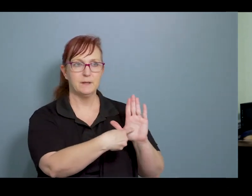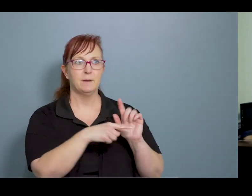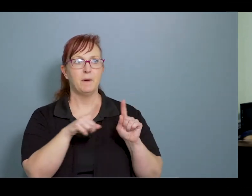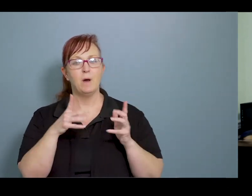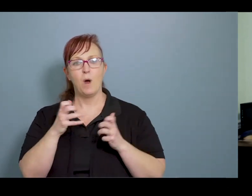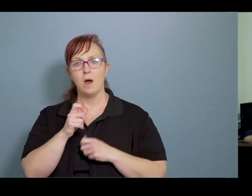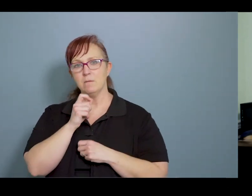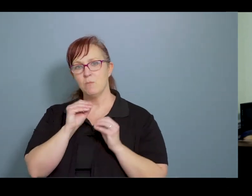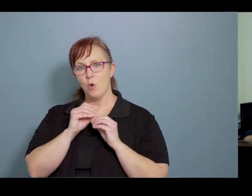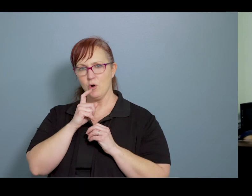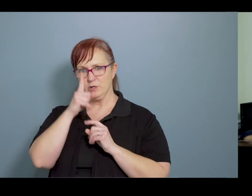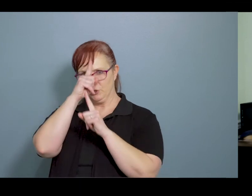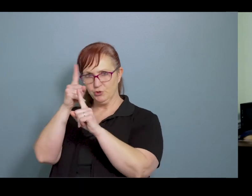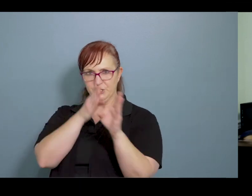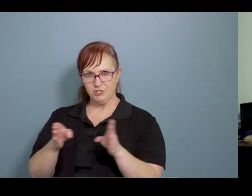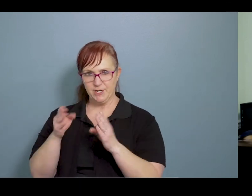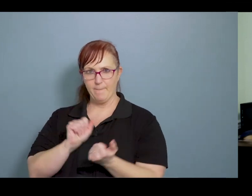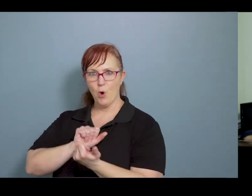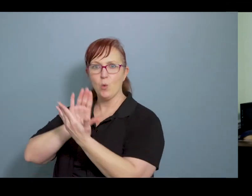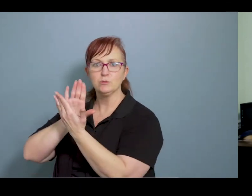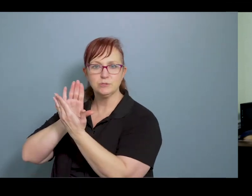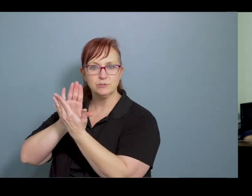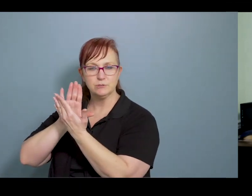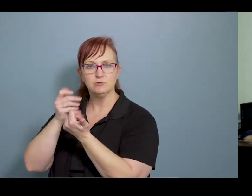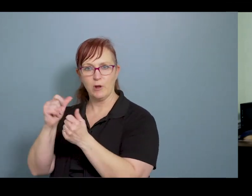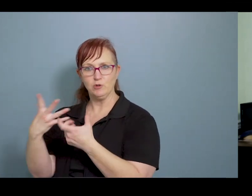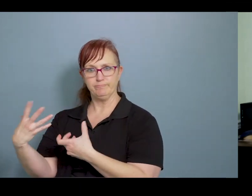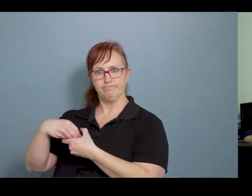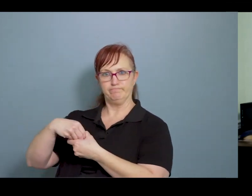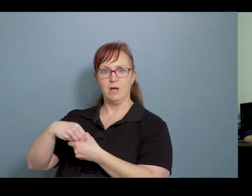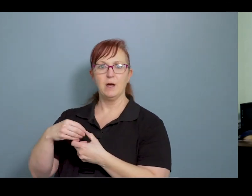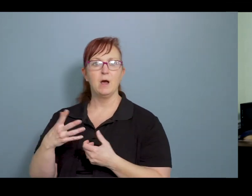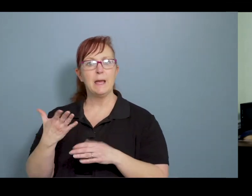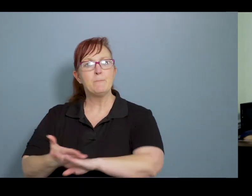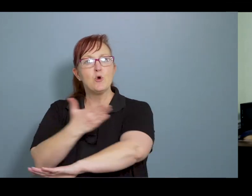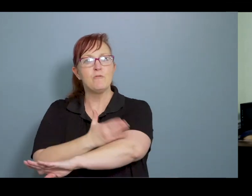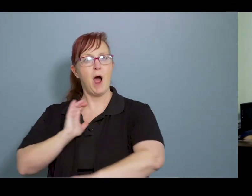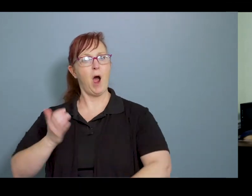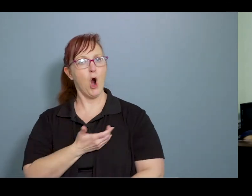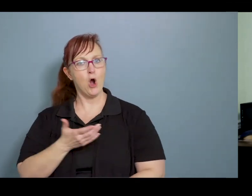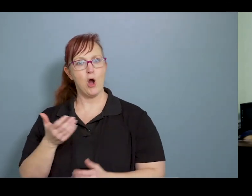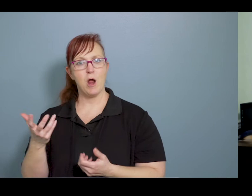very prescriptive, strategic approach to how to improve inclusion on our campuses.